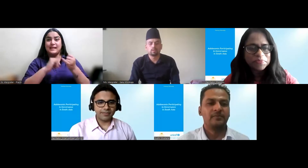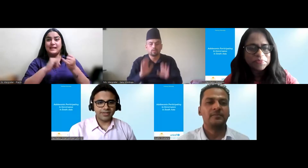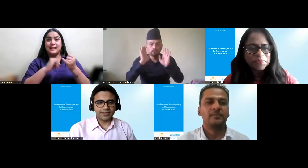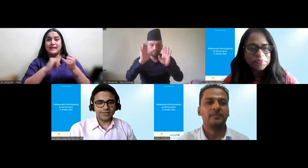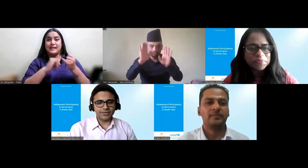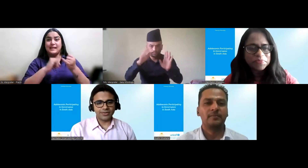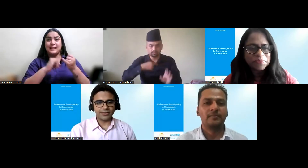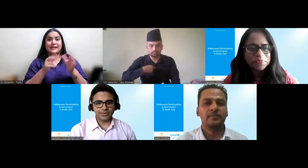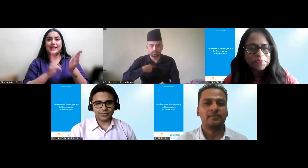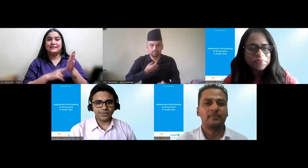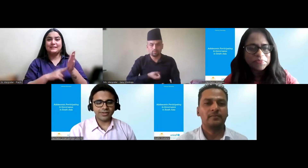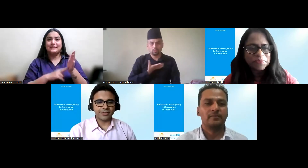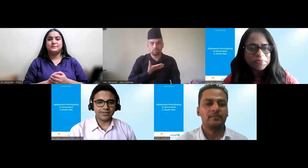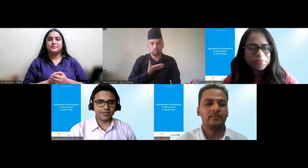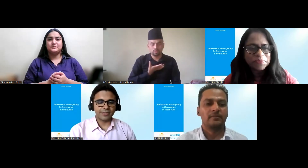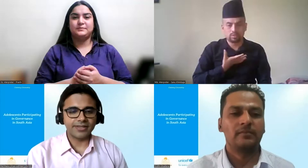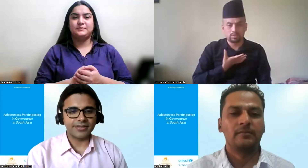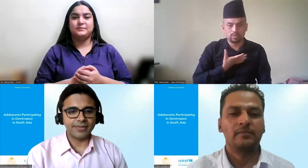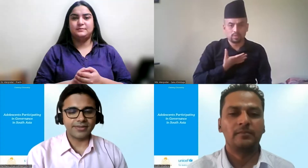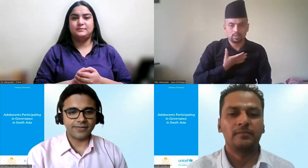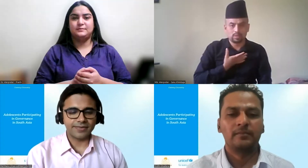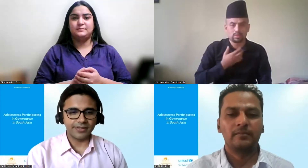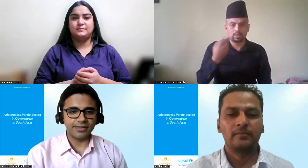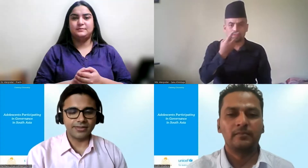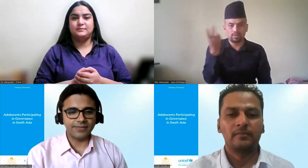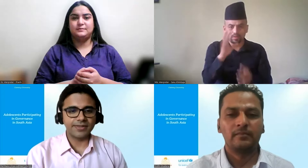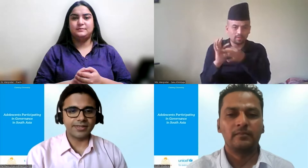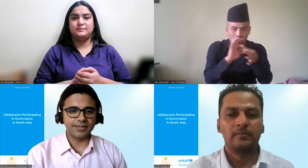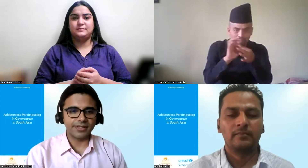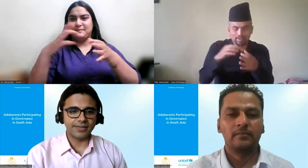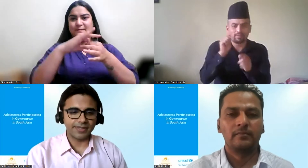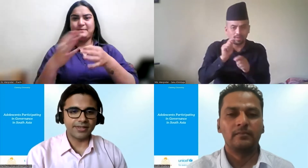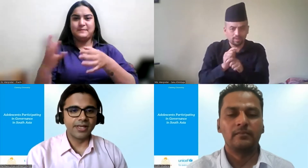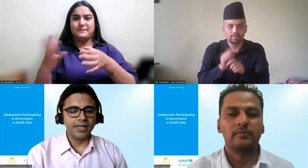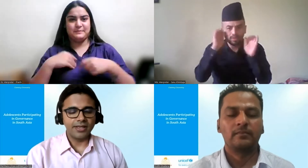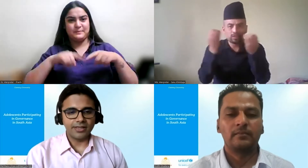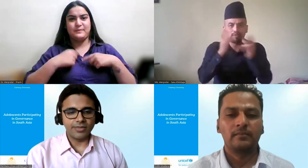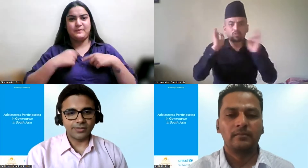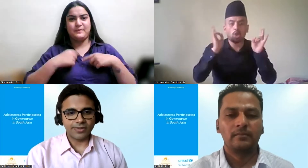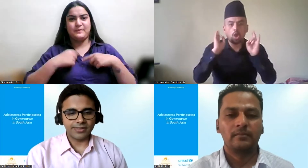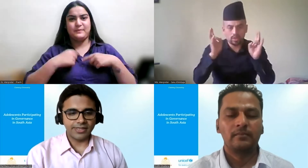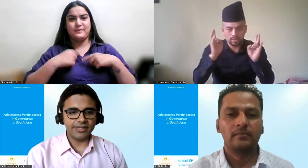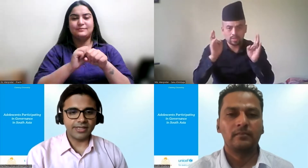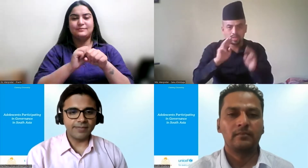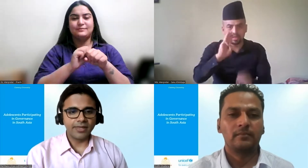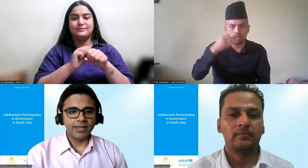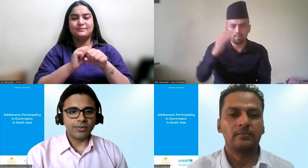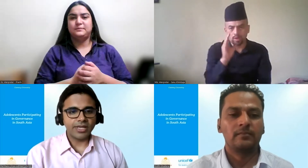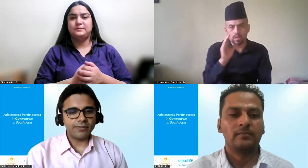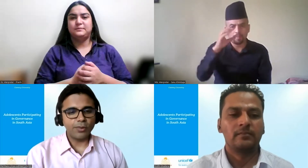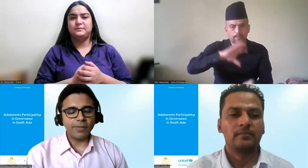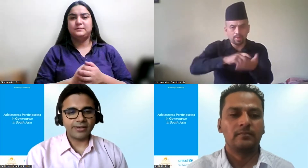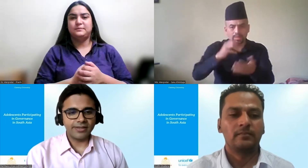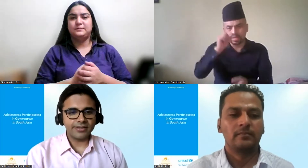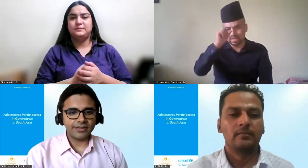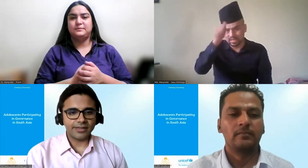my pleasure to introduce co-creators and participants of the Safe City initiatives in Madhya Pradesh, India. We have